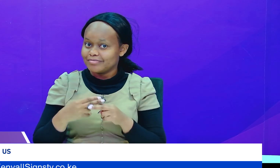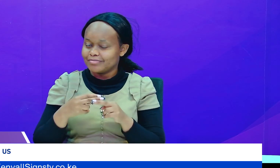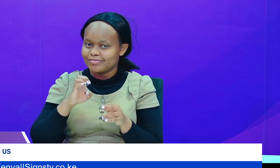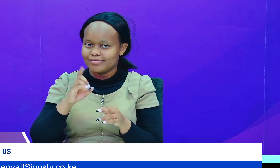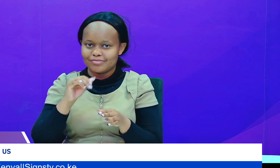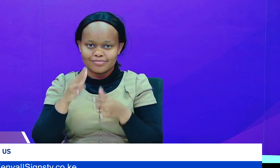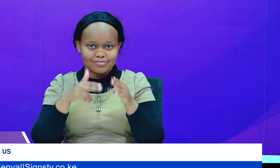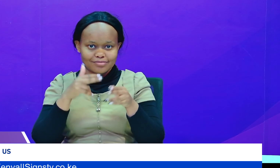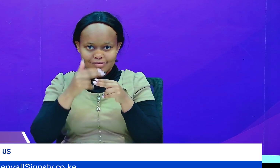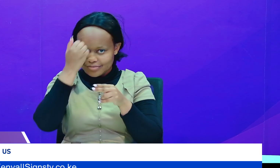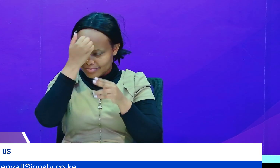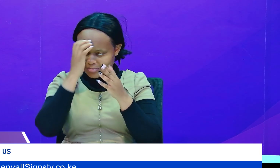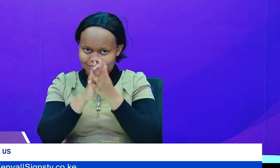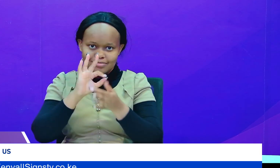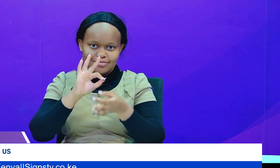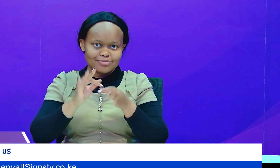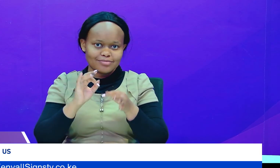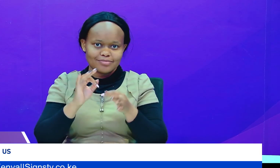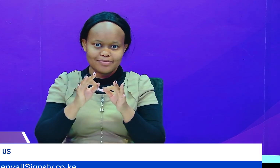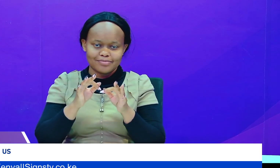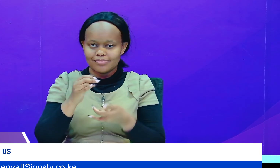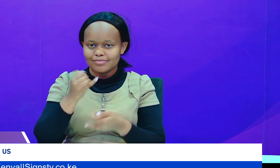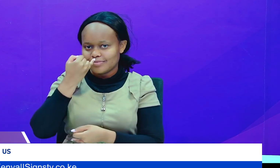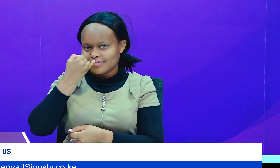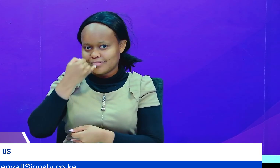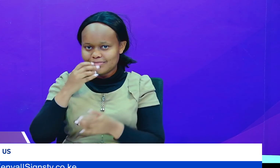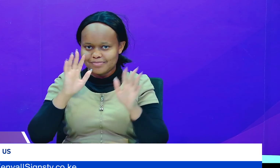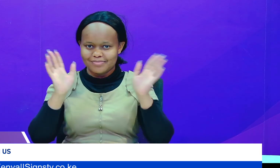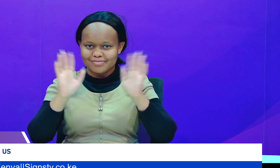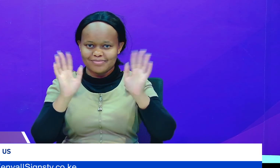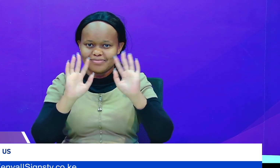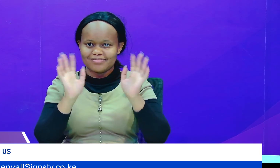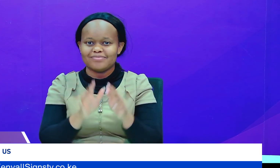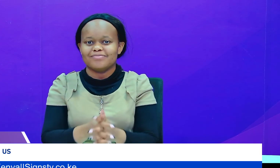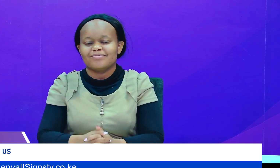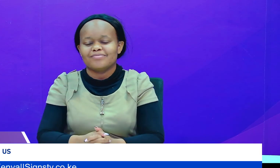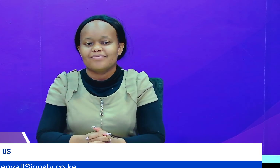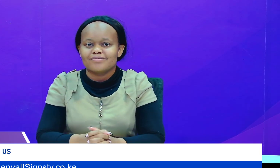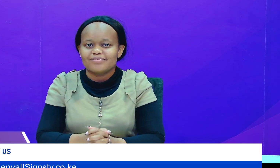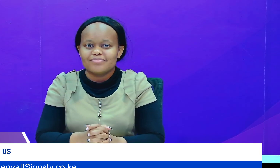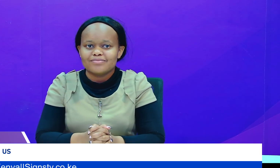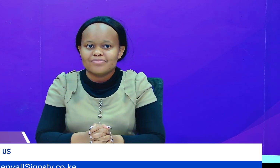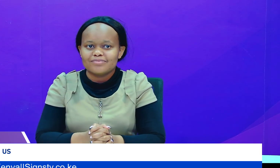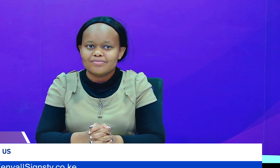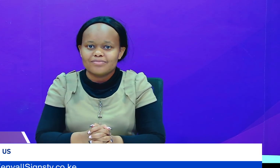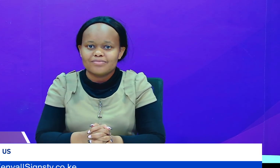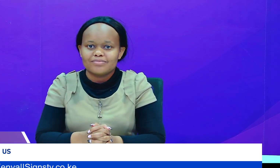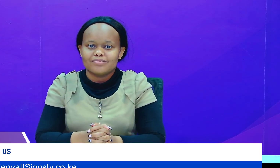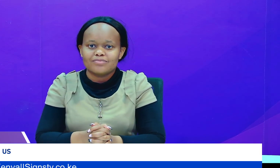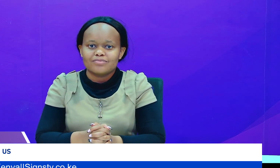News with me, Edna Kainde, and my sign language interpreter doing the voicing, Irene Chebiwot. Have a good bar.